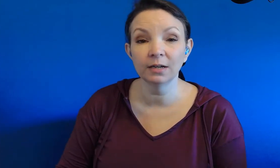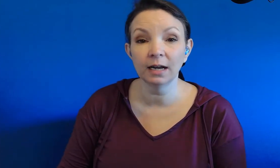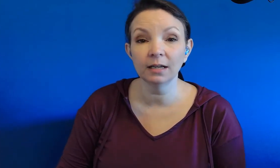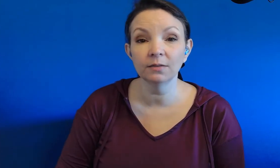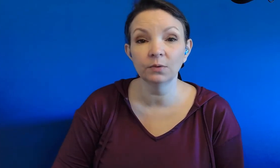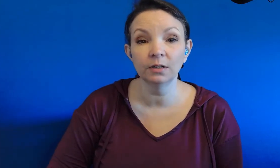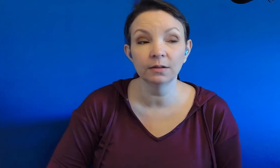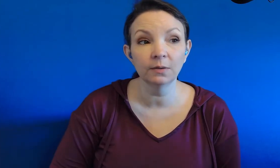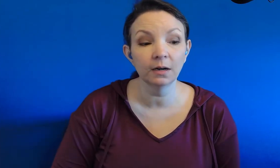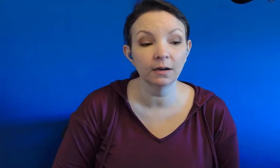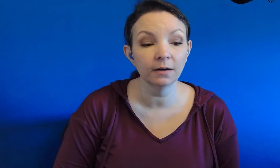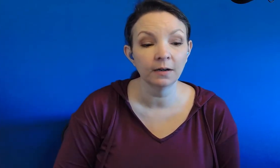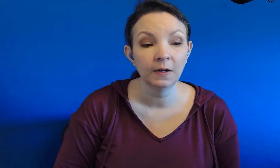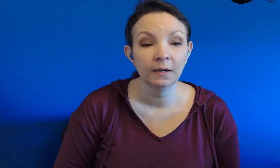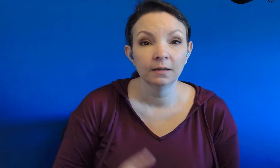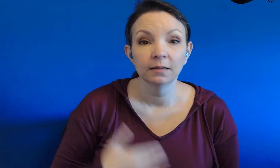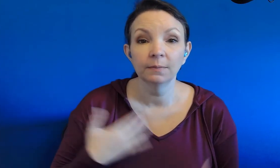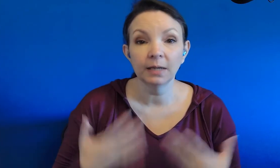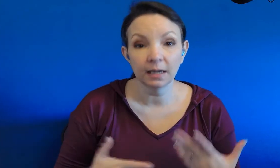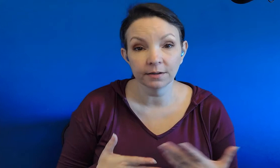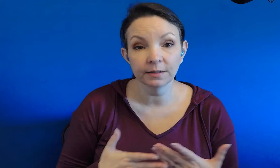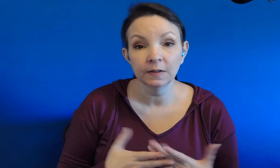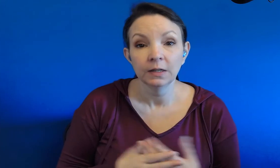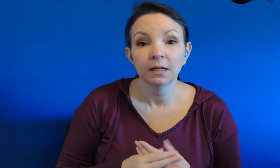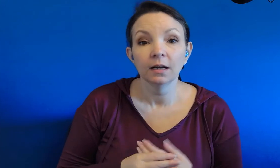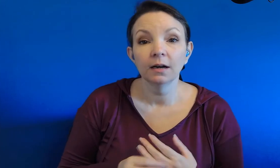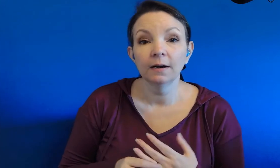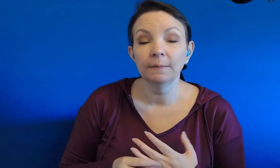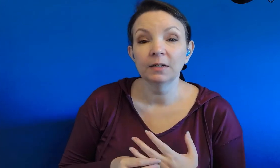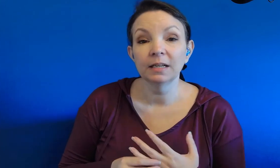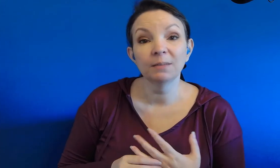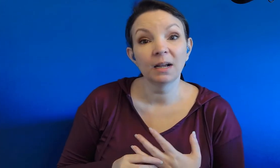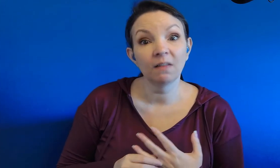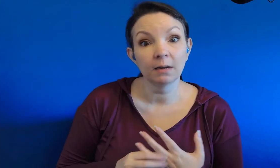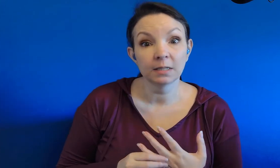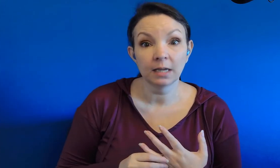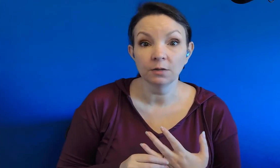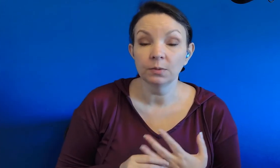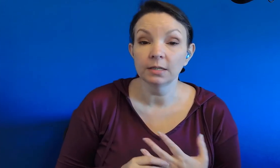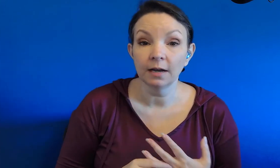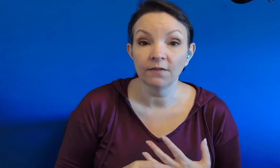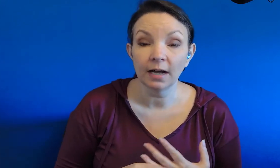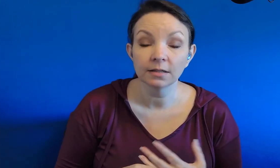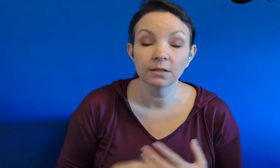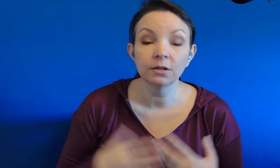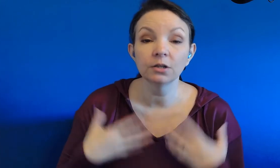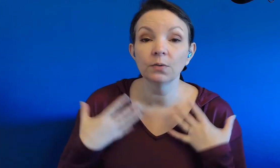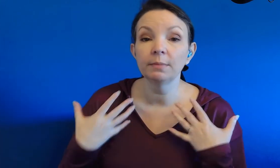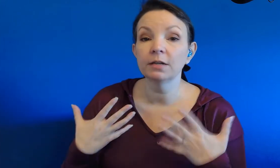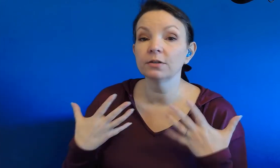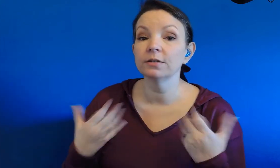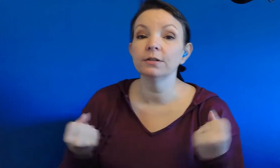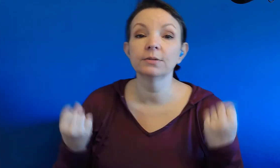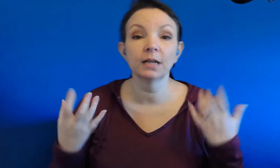it. When you are a beginner, you tend to make a lot of mistakes when you sign fast. So you just want to make sure you sign